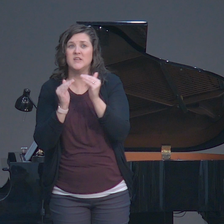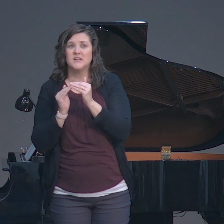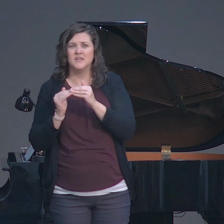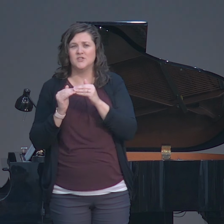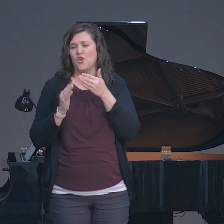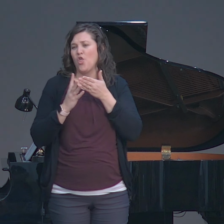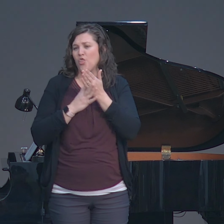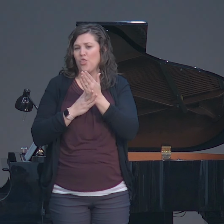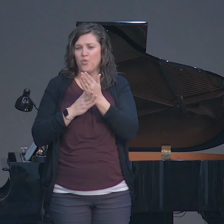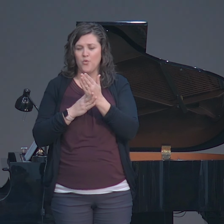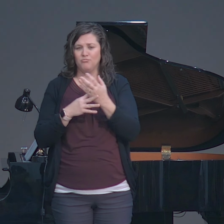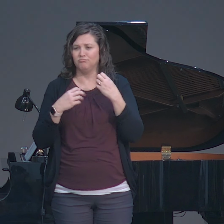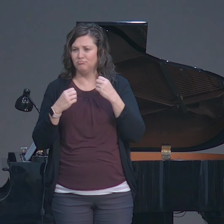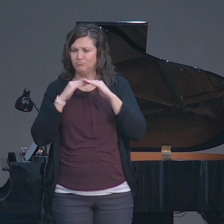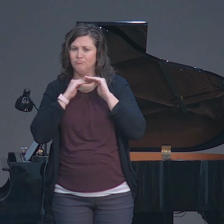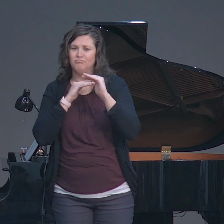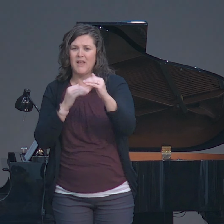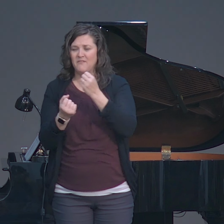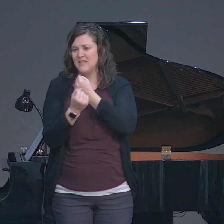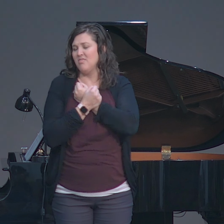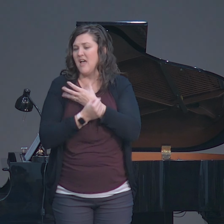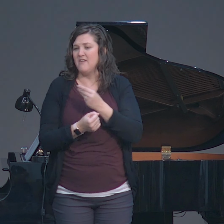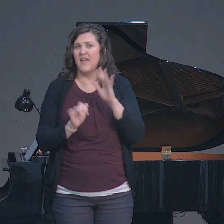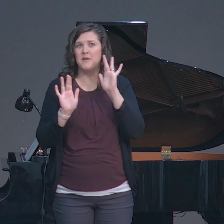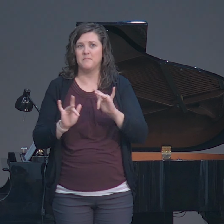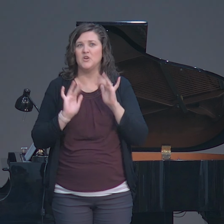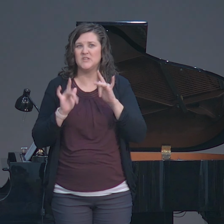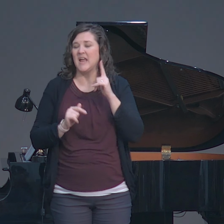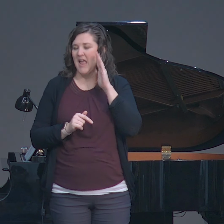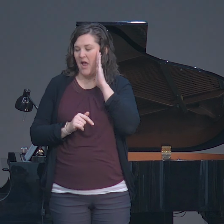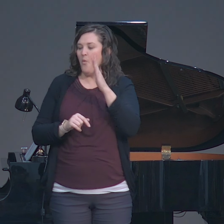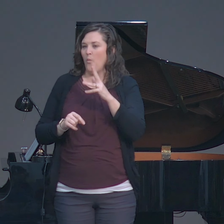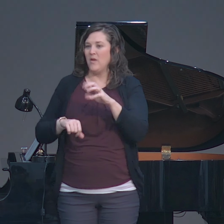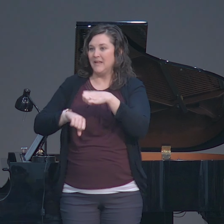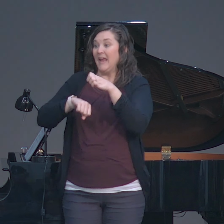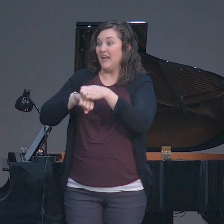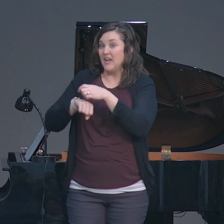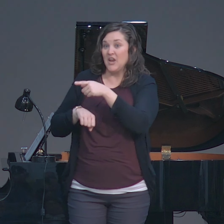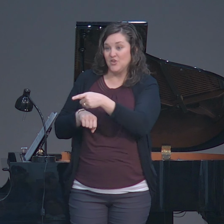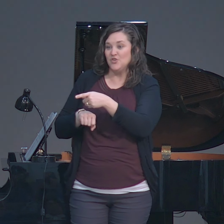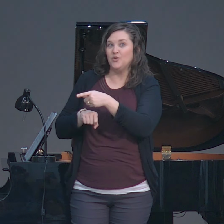me in faithfulness, and you shall know the Lord.